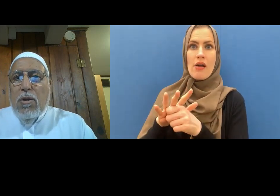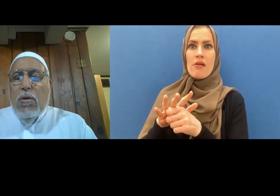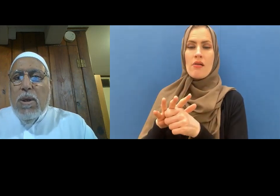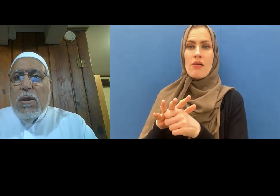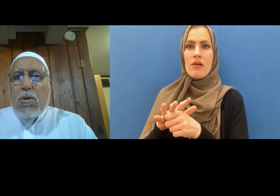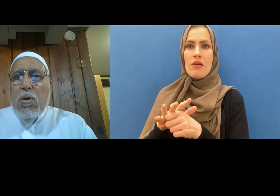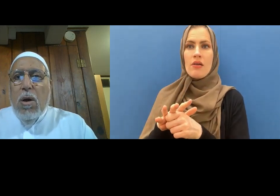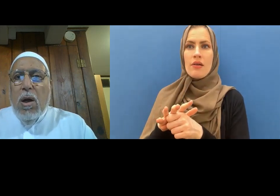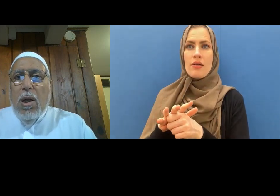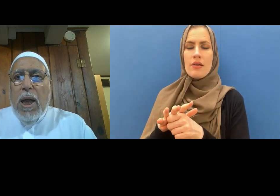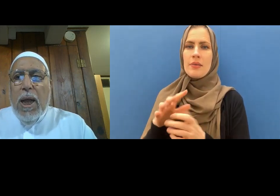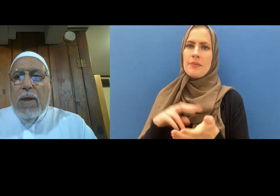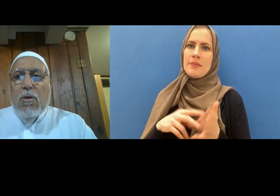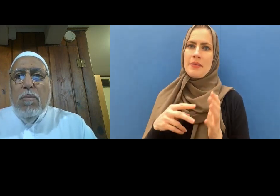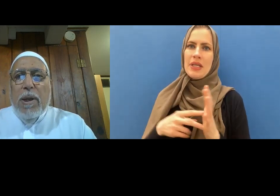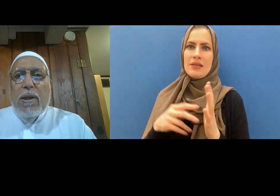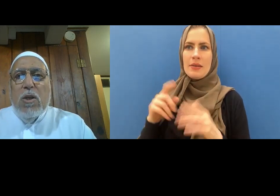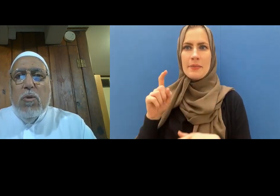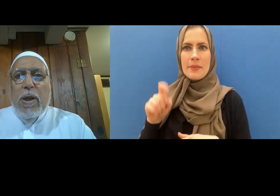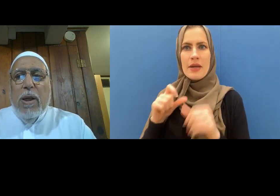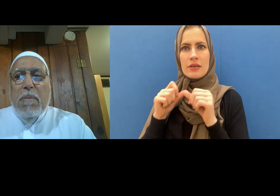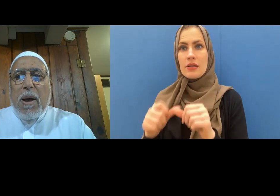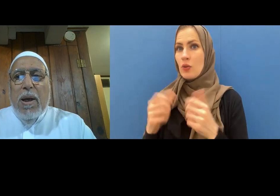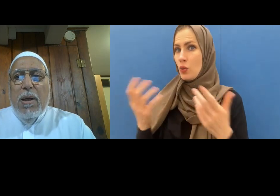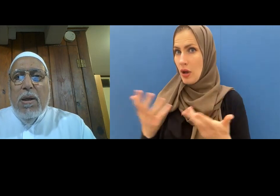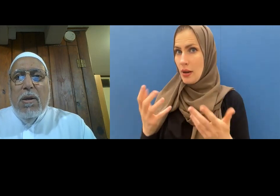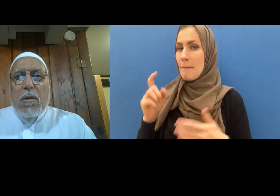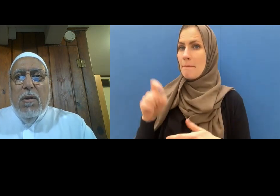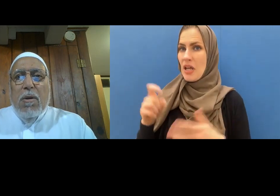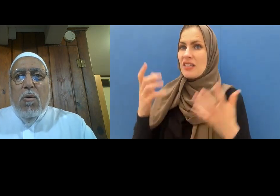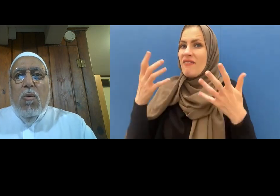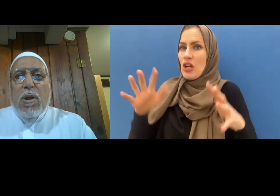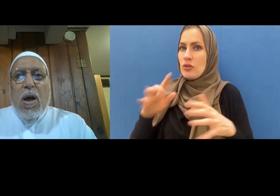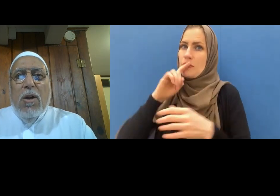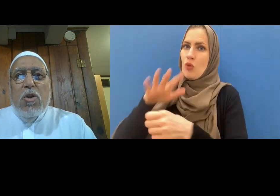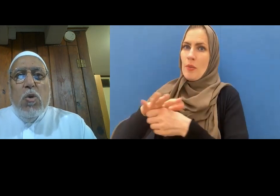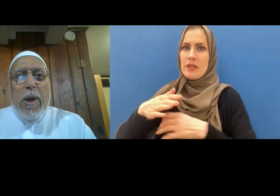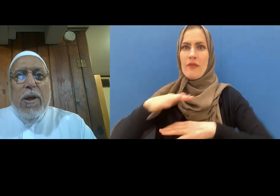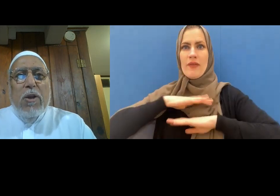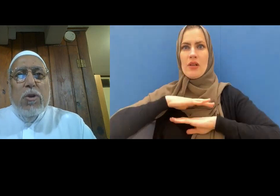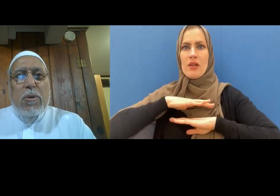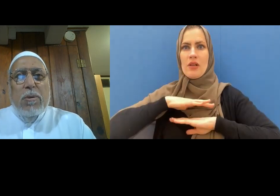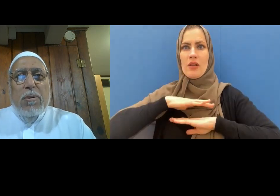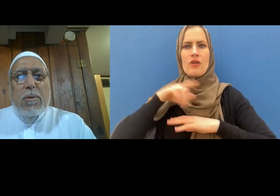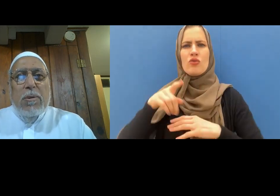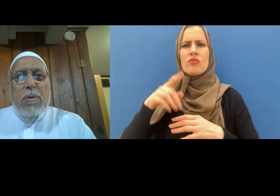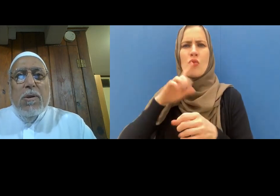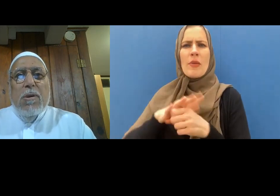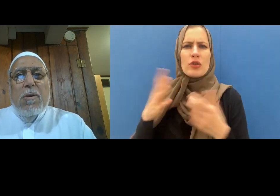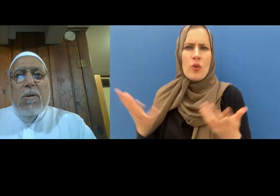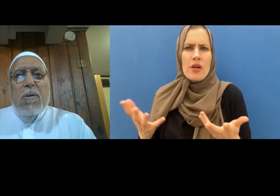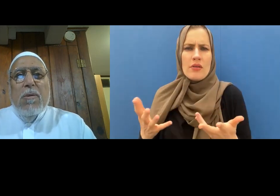then you must go on and complete the swearing by what are you swearing to,